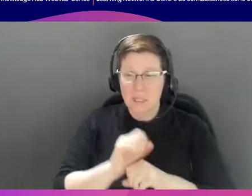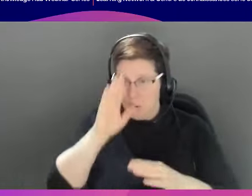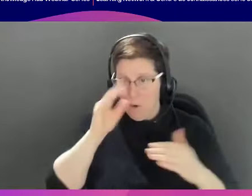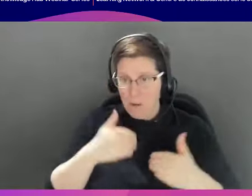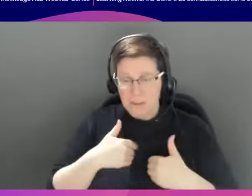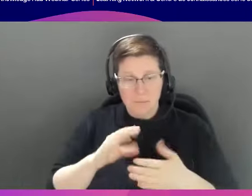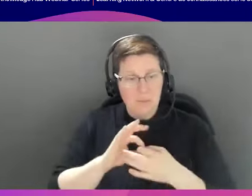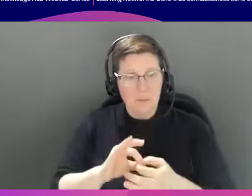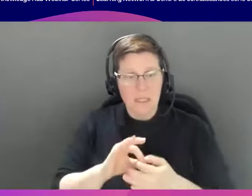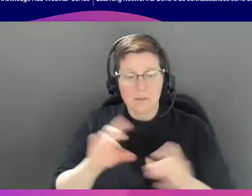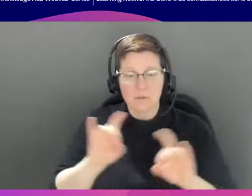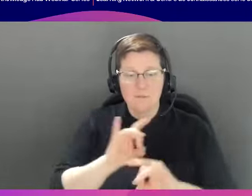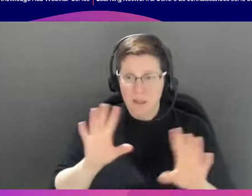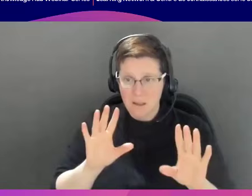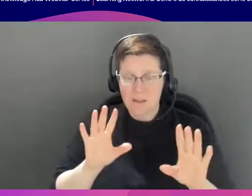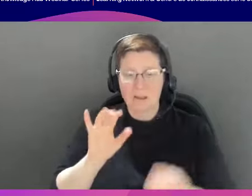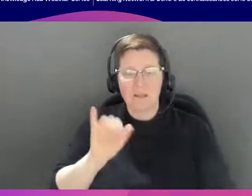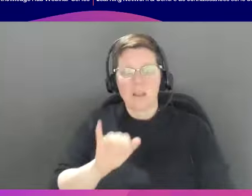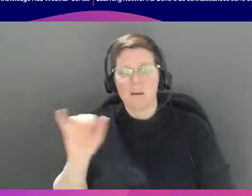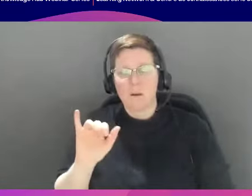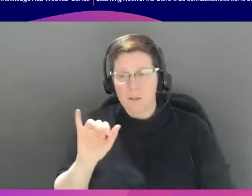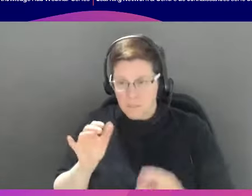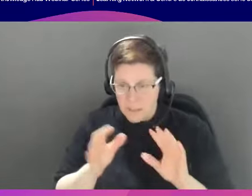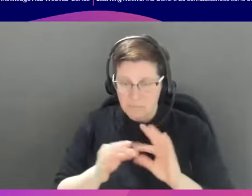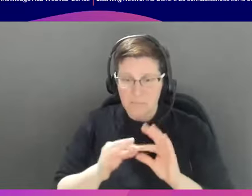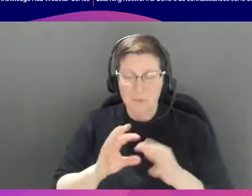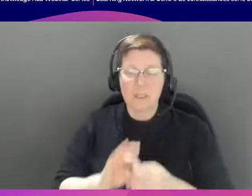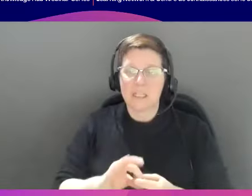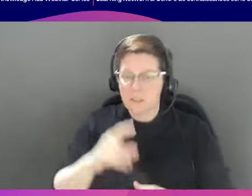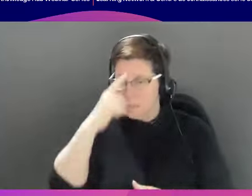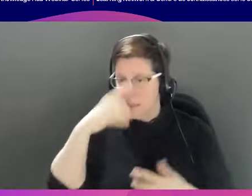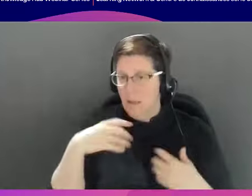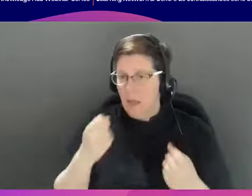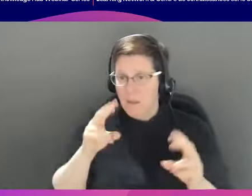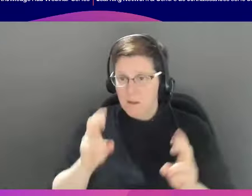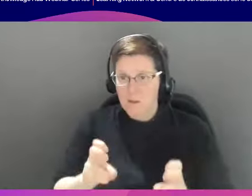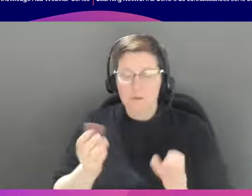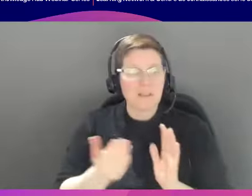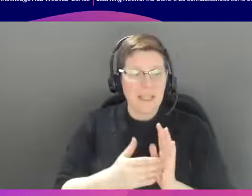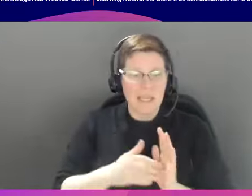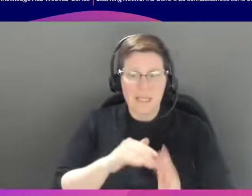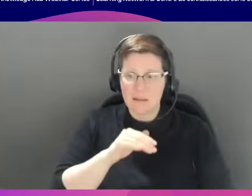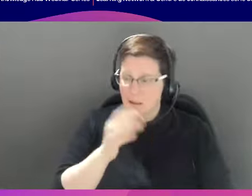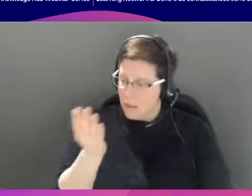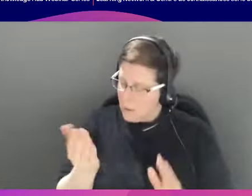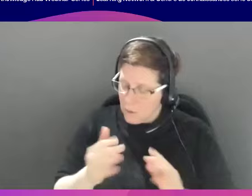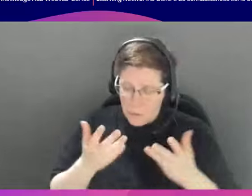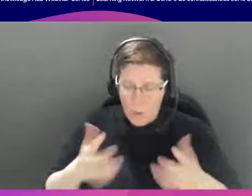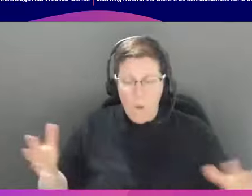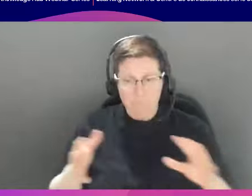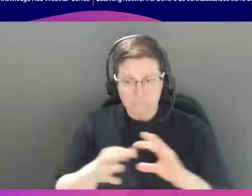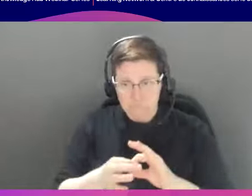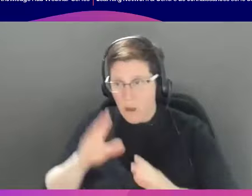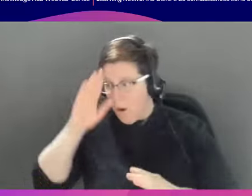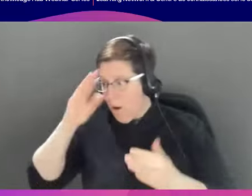to violence. And so this can also be said about mental health issues, once again, not wanting to conflate mental health with autism, as these